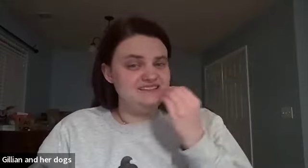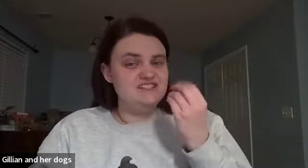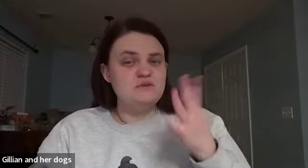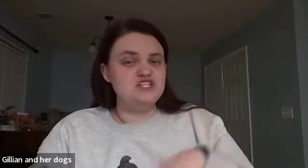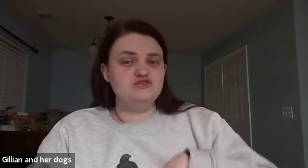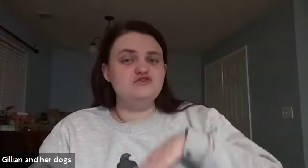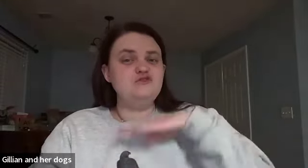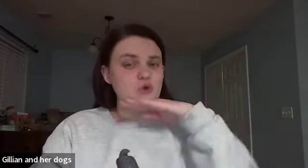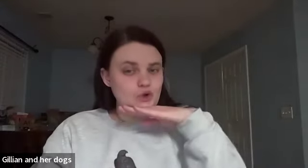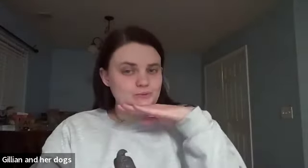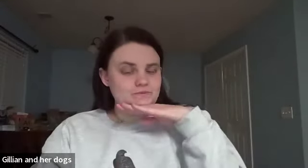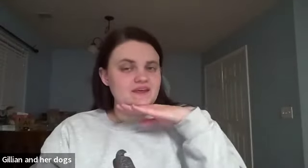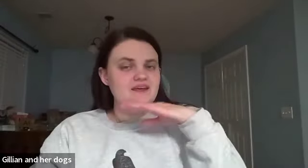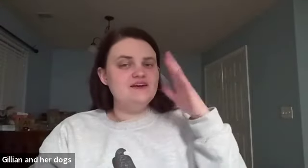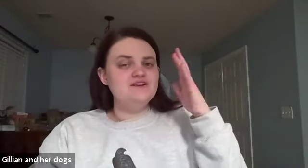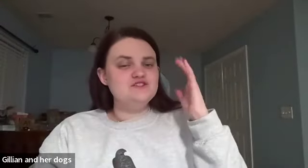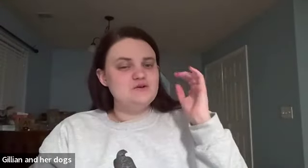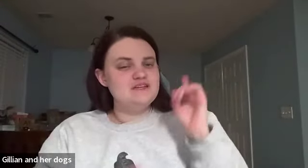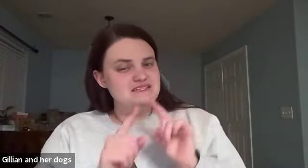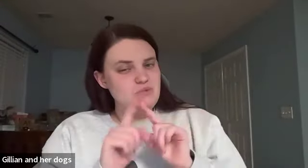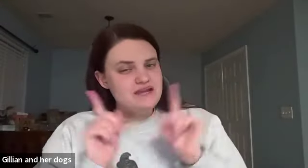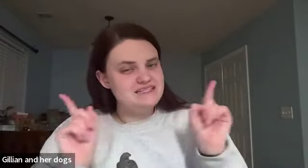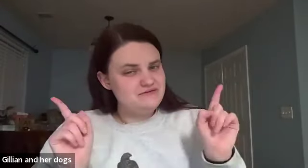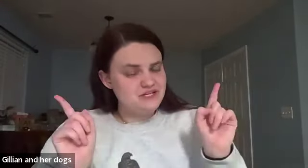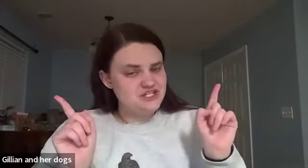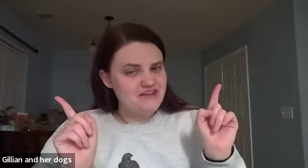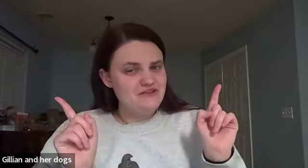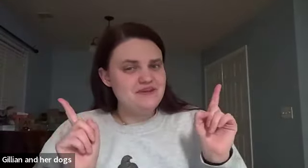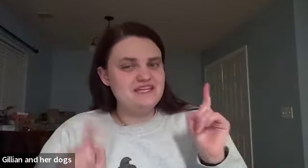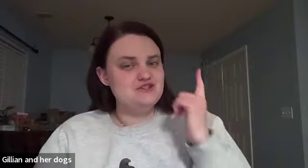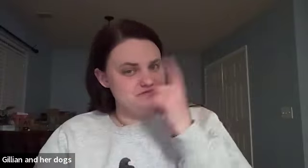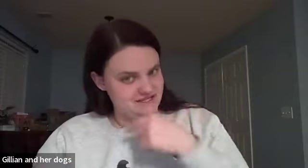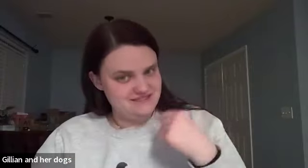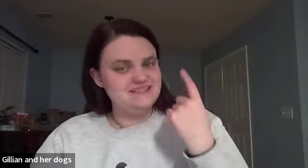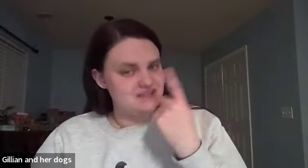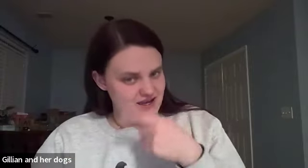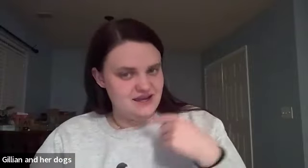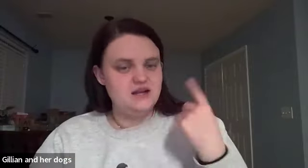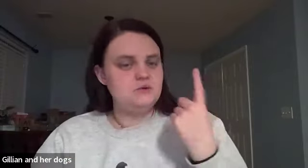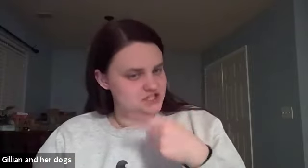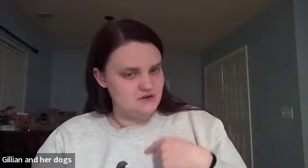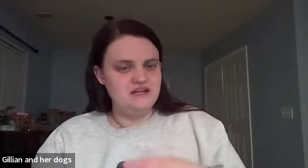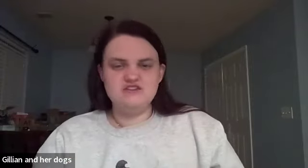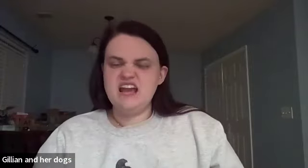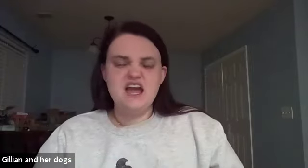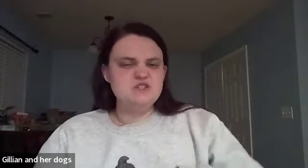eaten so much, you're full. So the way to differentiate them is your face. You gotta really show it here. Like I'm